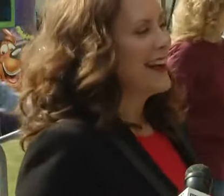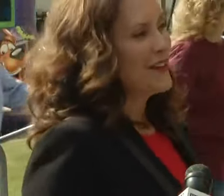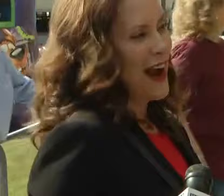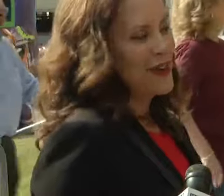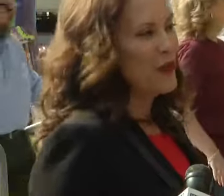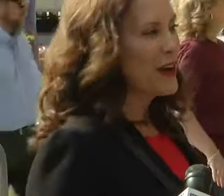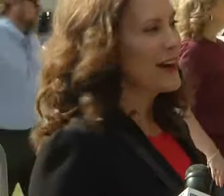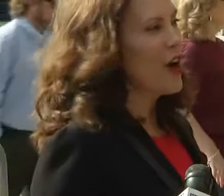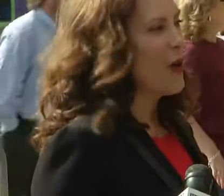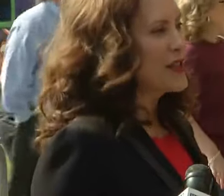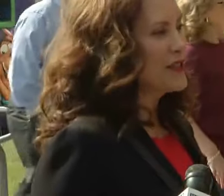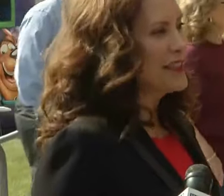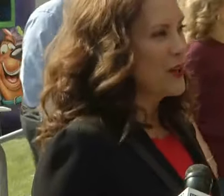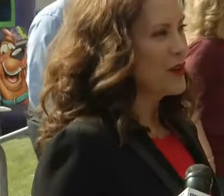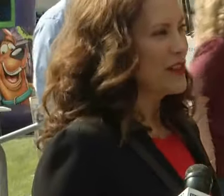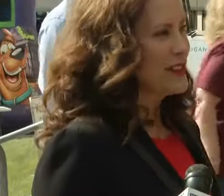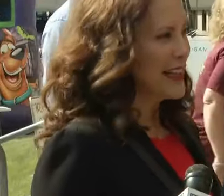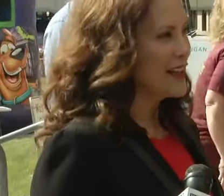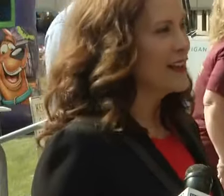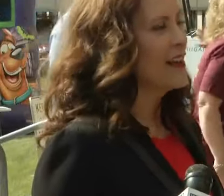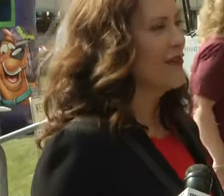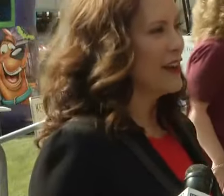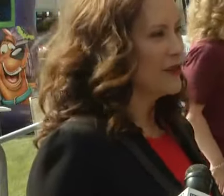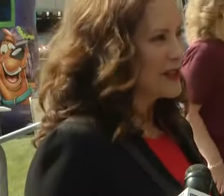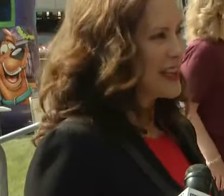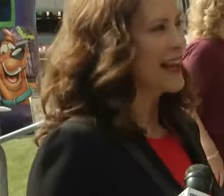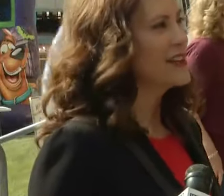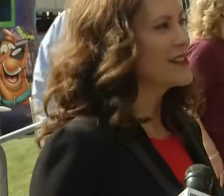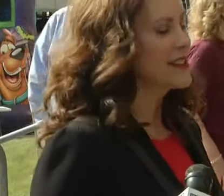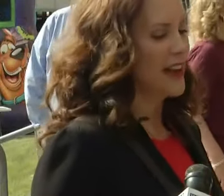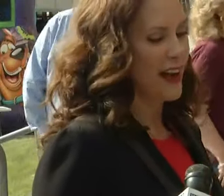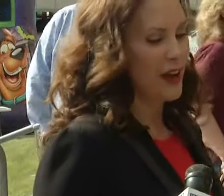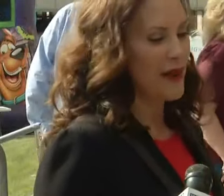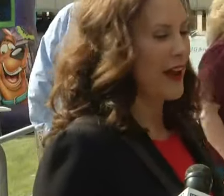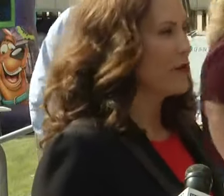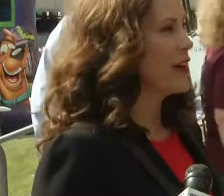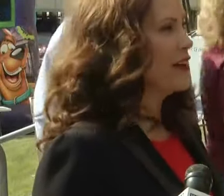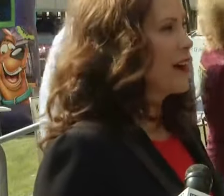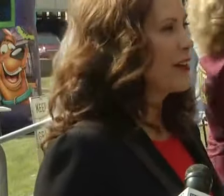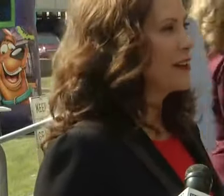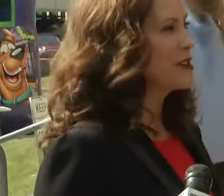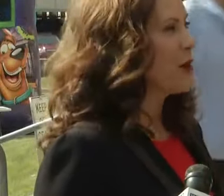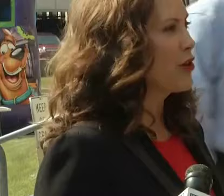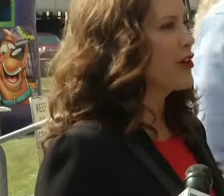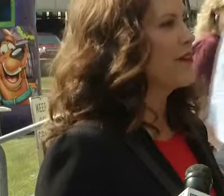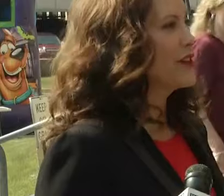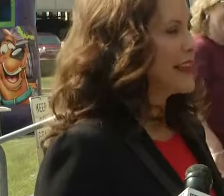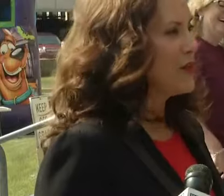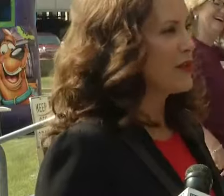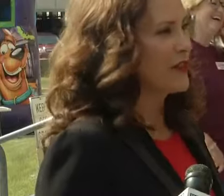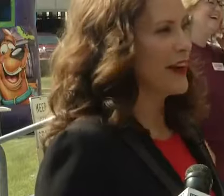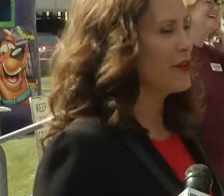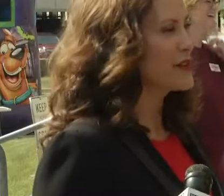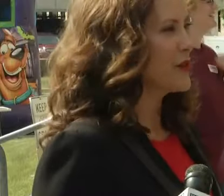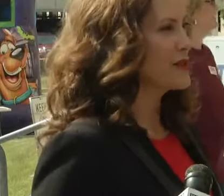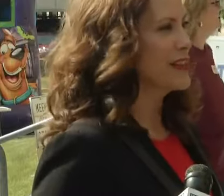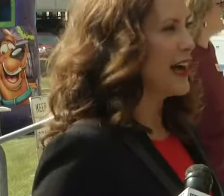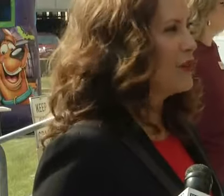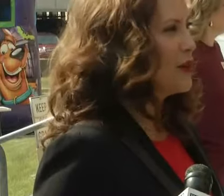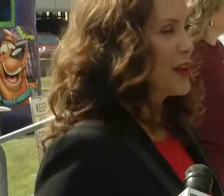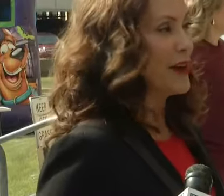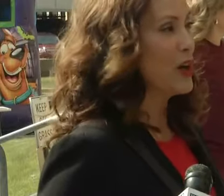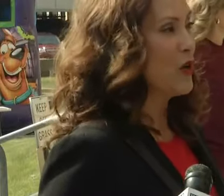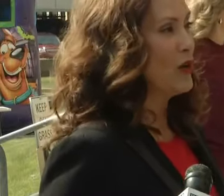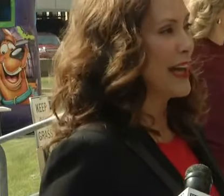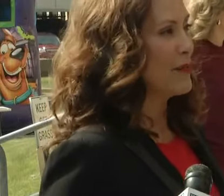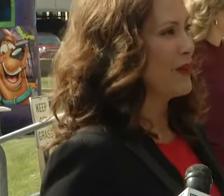learned we're going to always lead with the data and follow the science, and we are getting smarter every day with a virus that was a